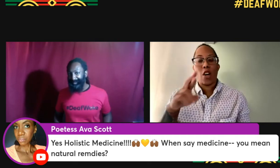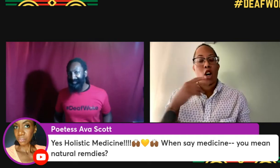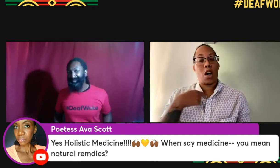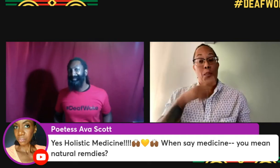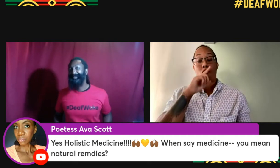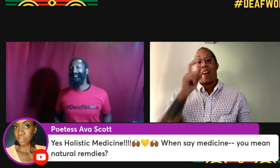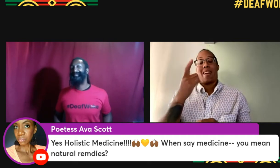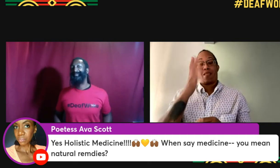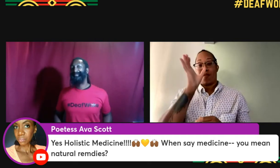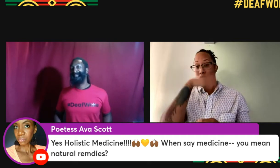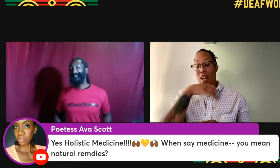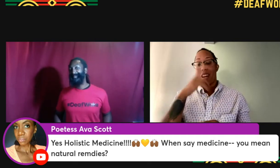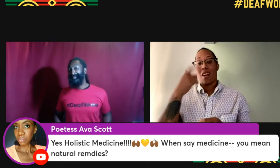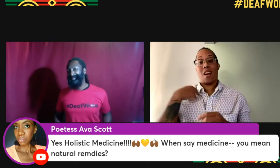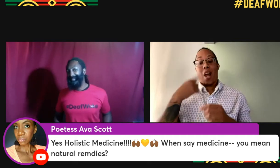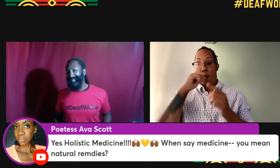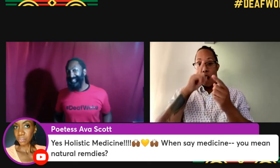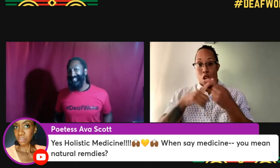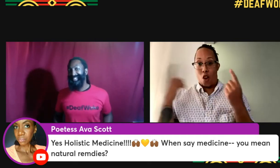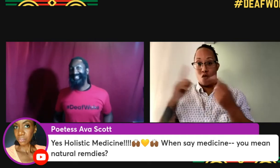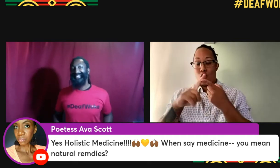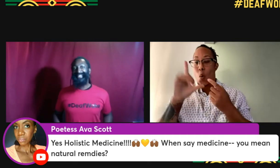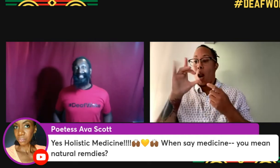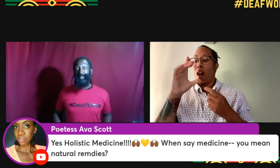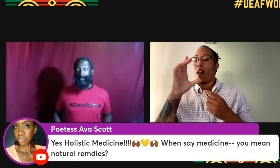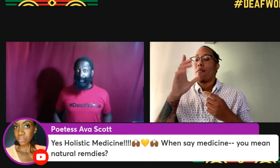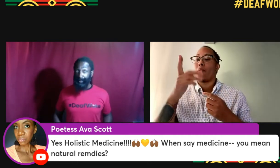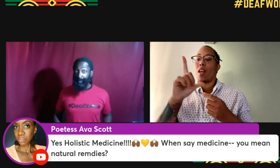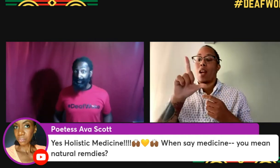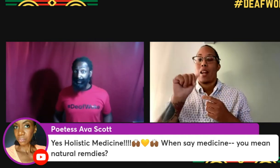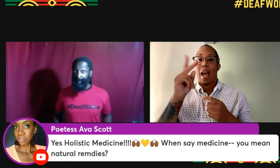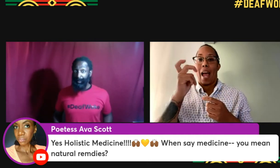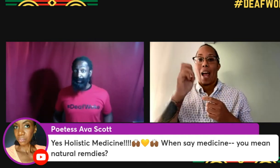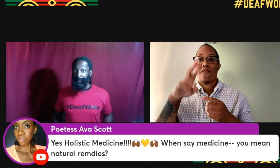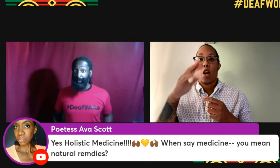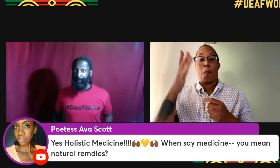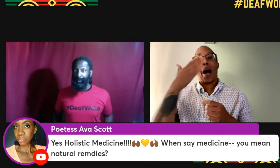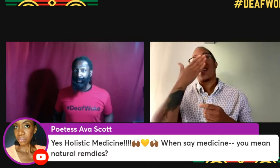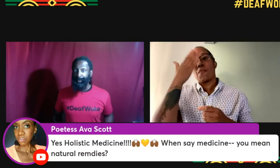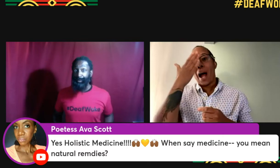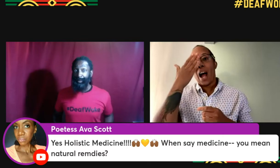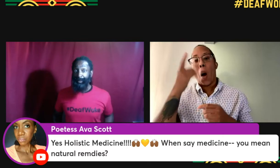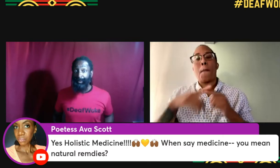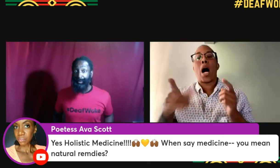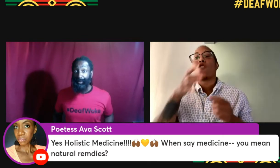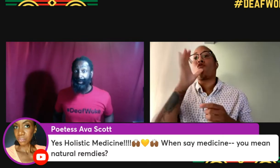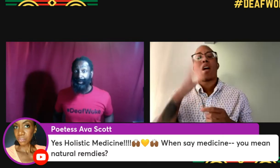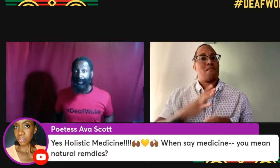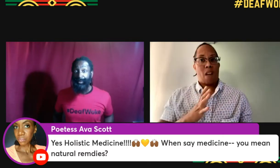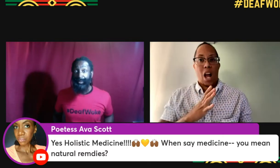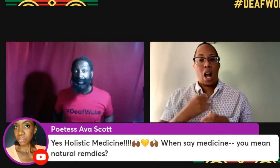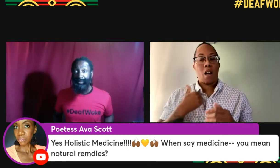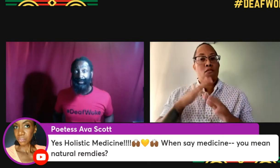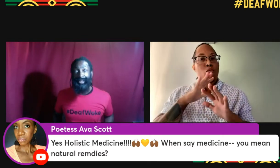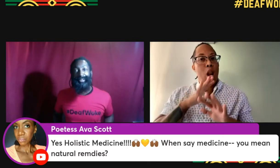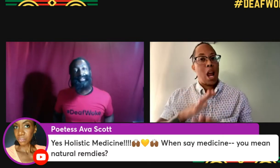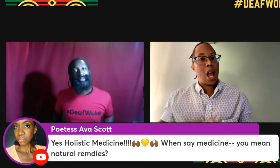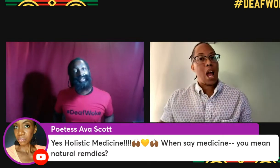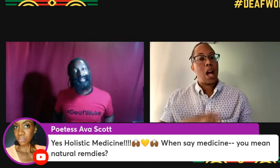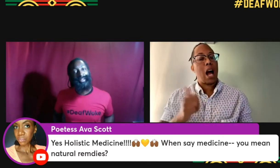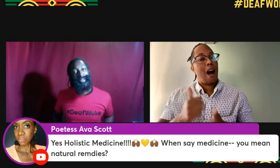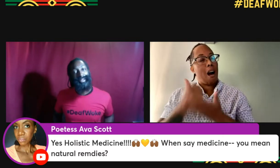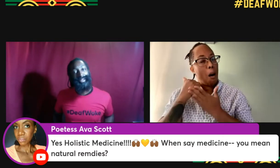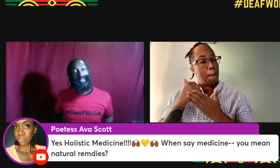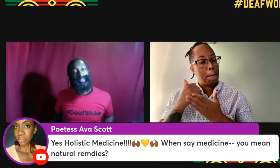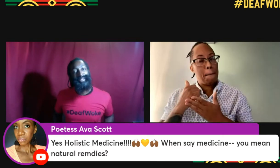me be calm. I love lavender because I'm actually allergic to the smell of lavender, but I